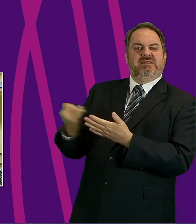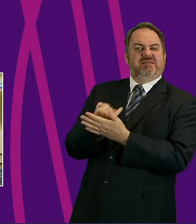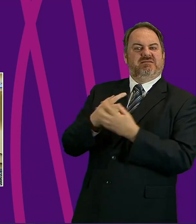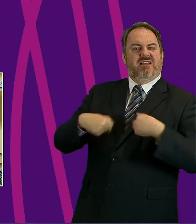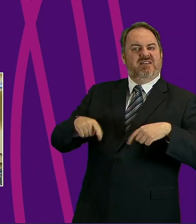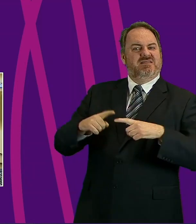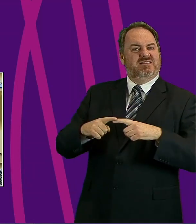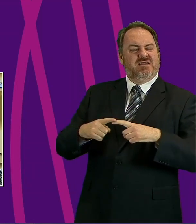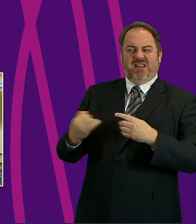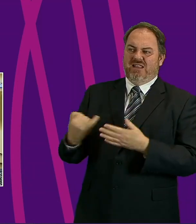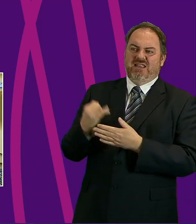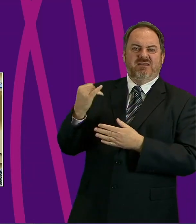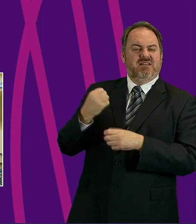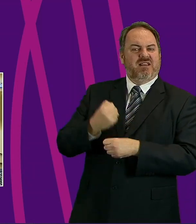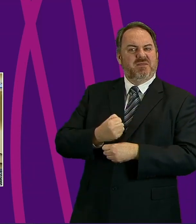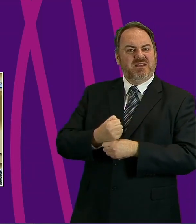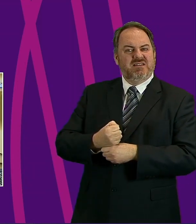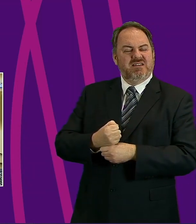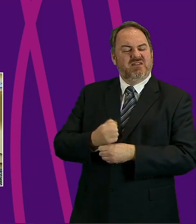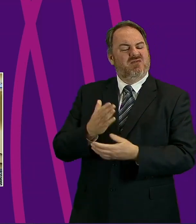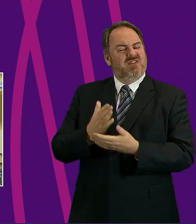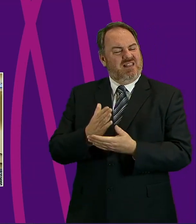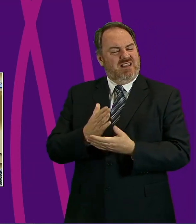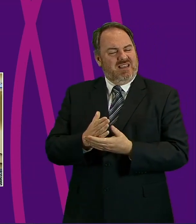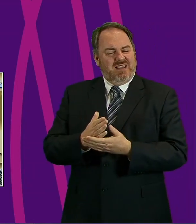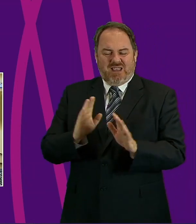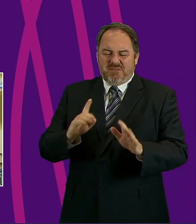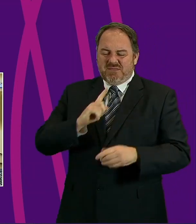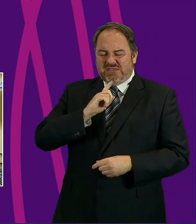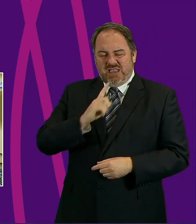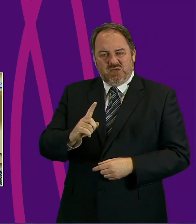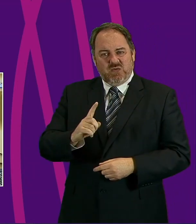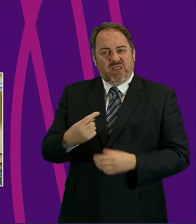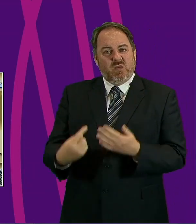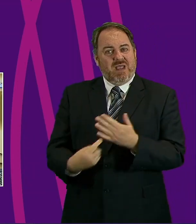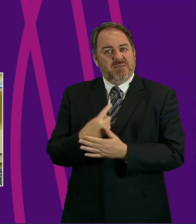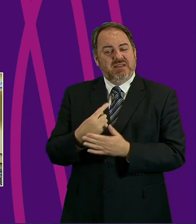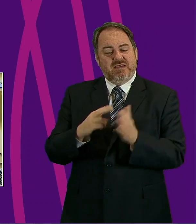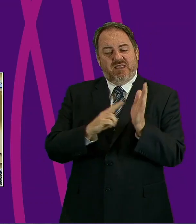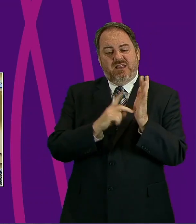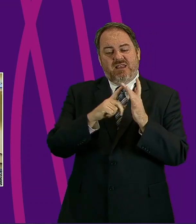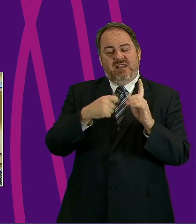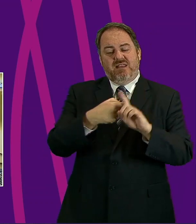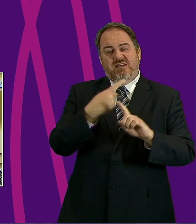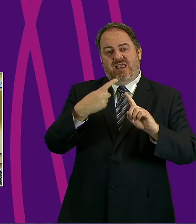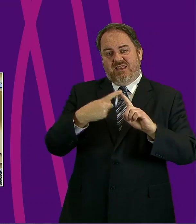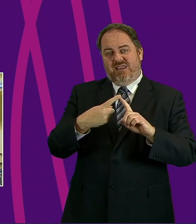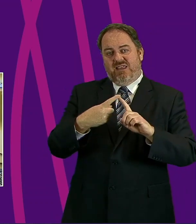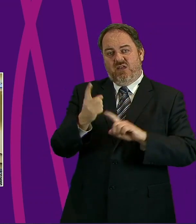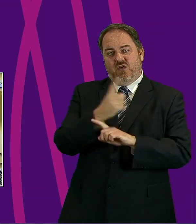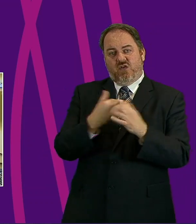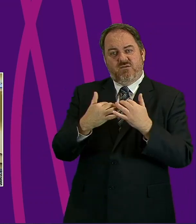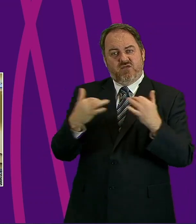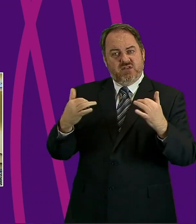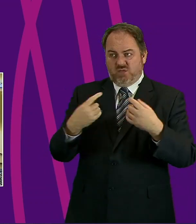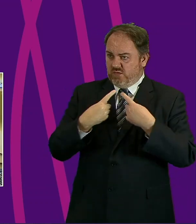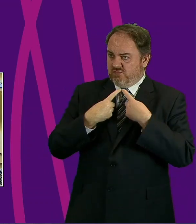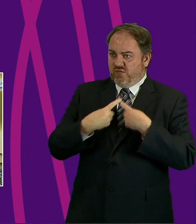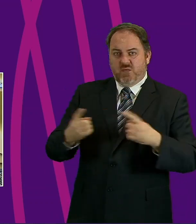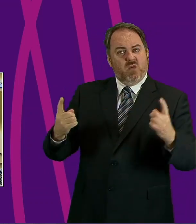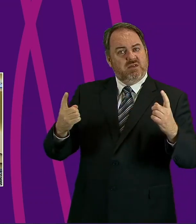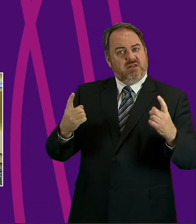to do so again. The cases from the Nike conference were all reported in the normal way through our